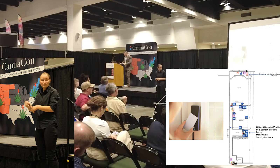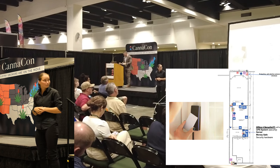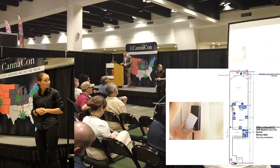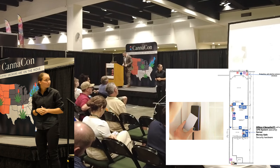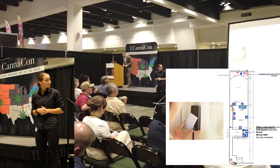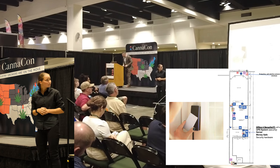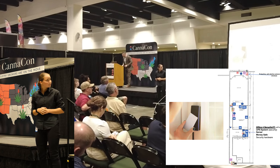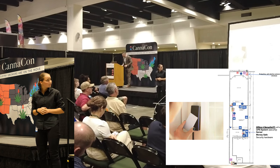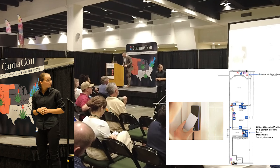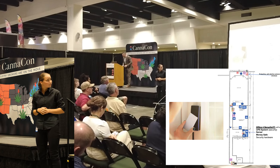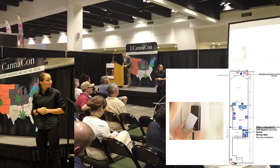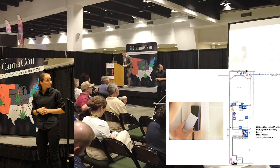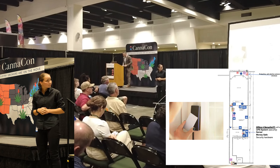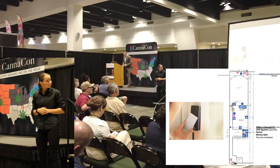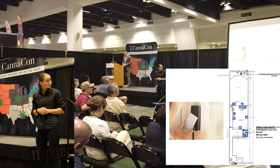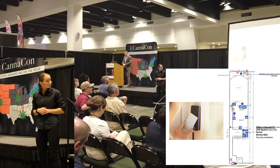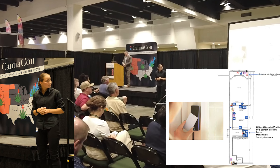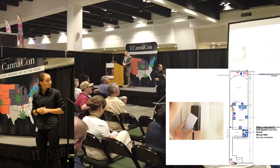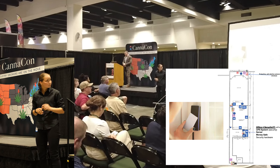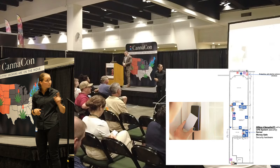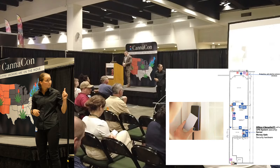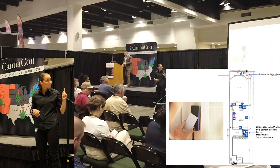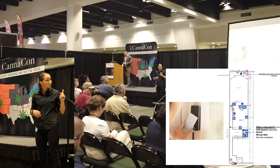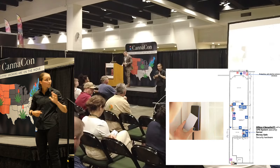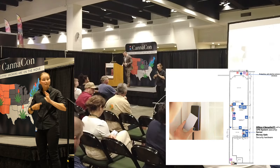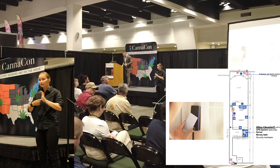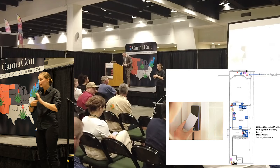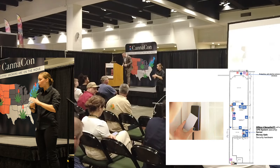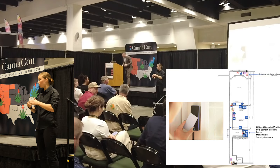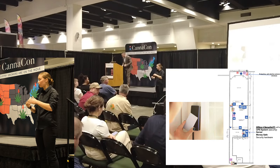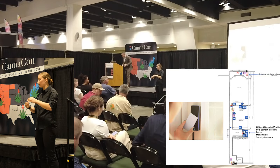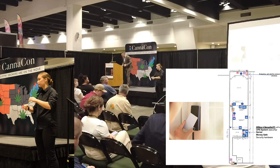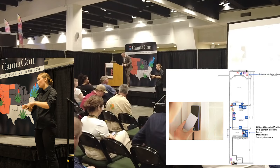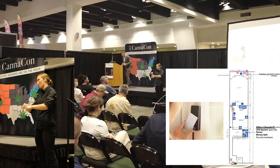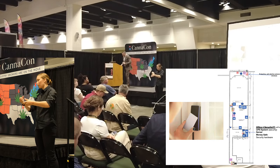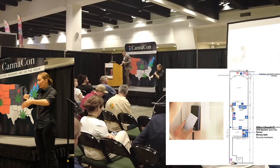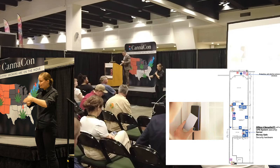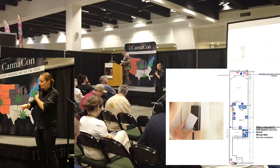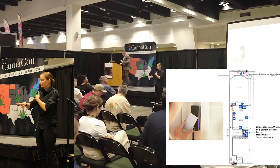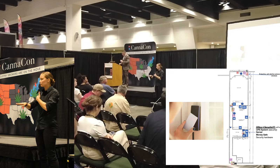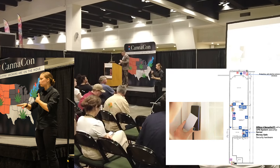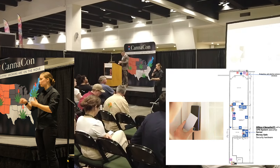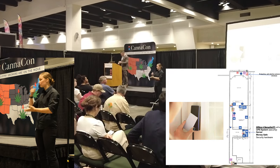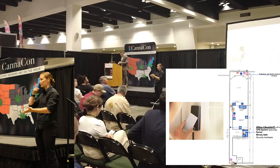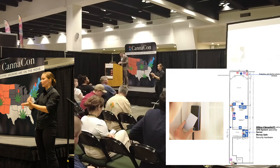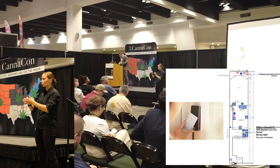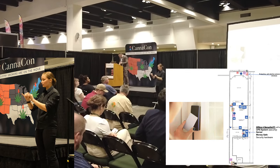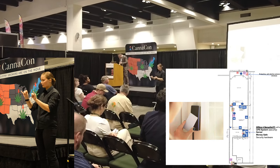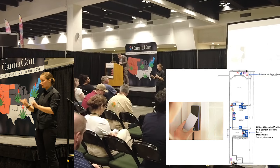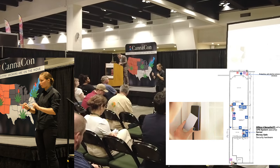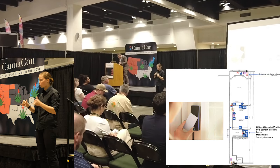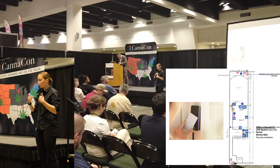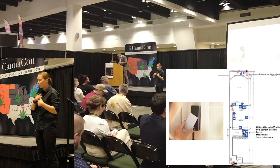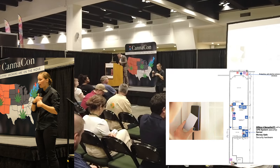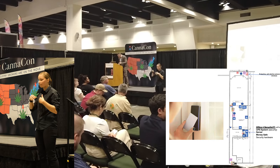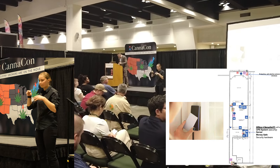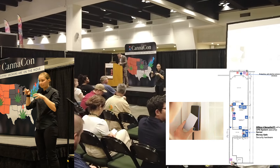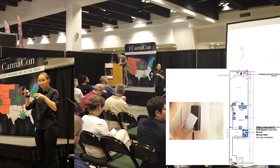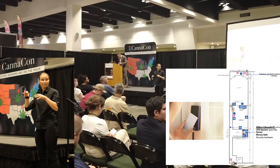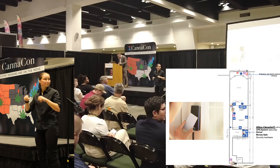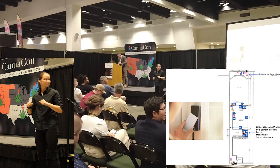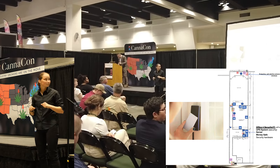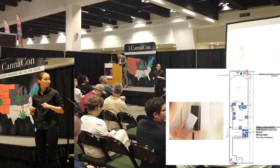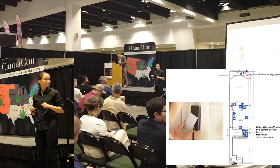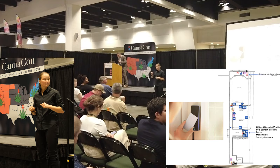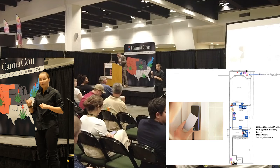This is an example here of an intrusion detection system in which we're showing visual surveillance monitors,